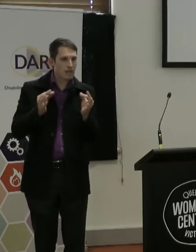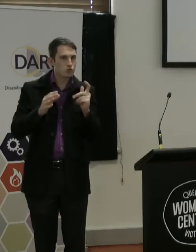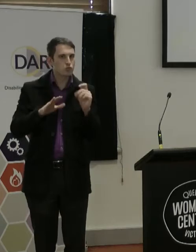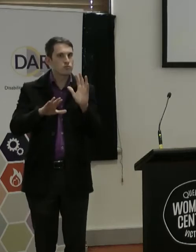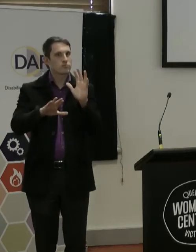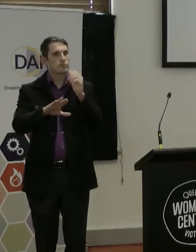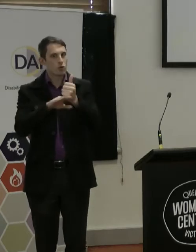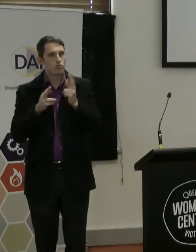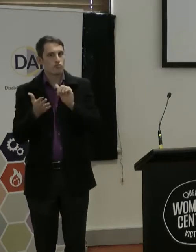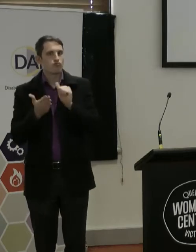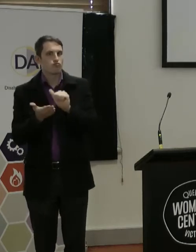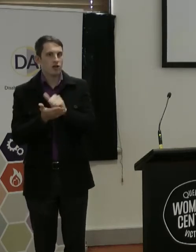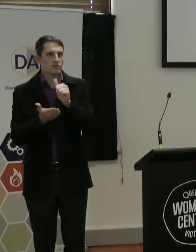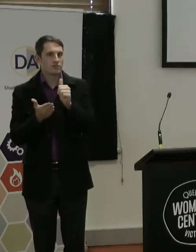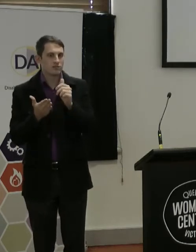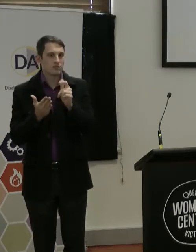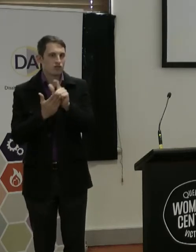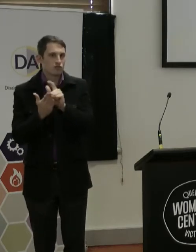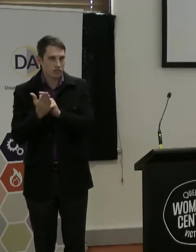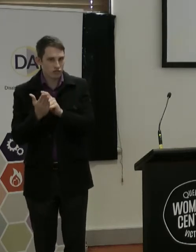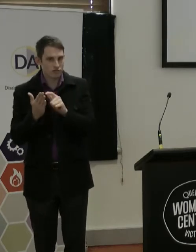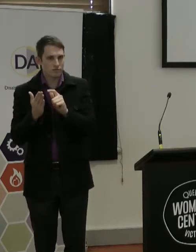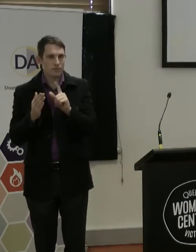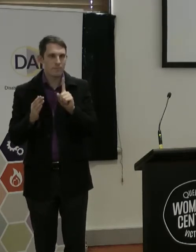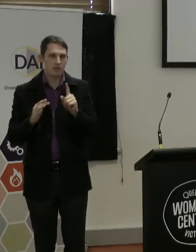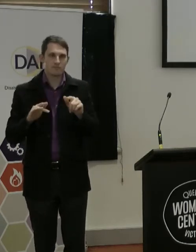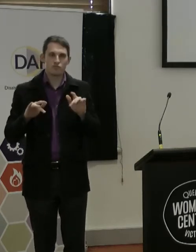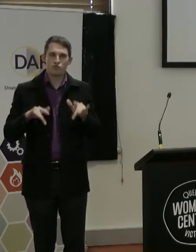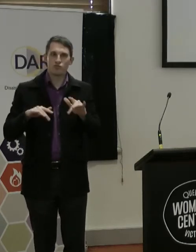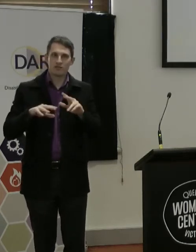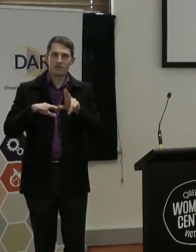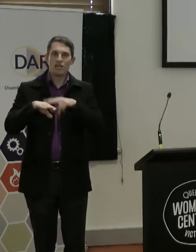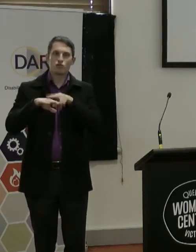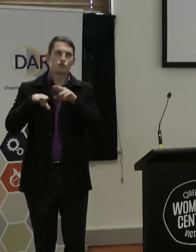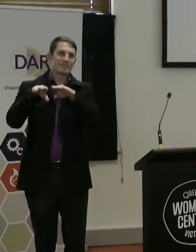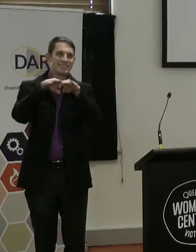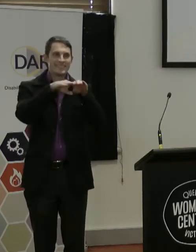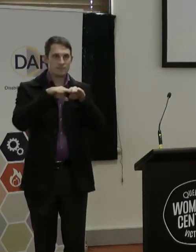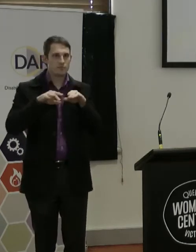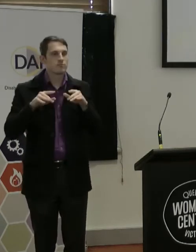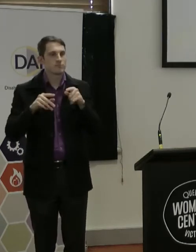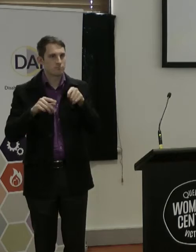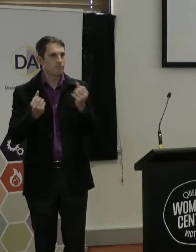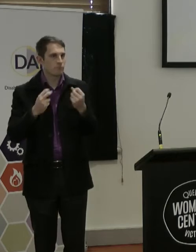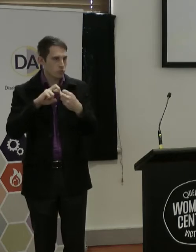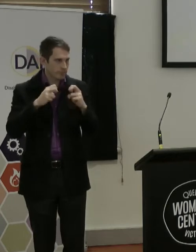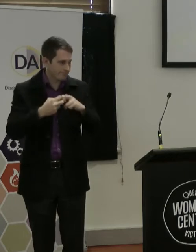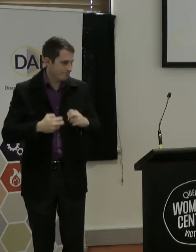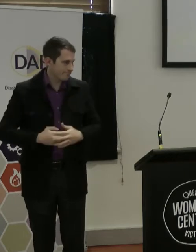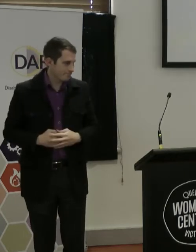rights legislation in their own jurisdictions, but we don't have anything that's nationally consistent, so that's a problem.